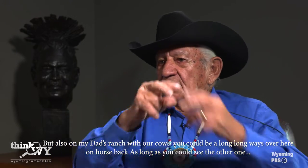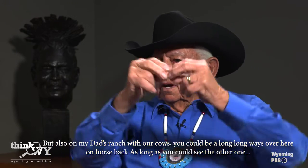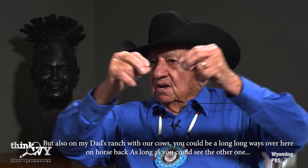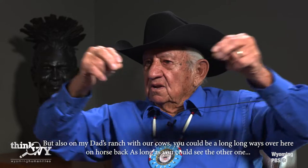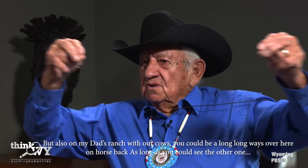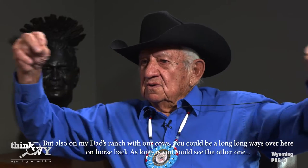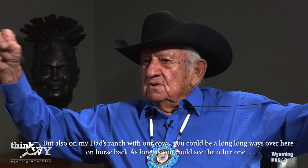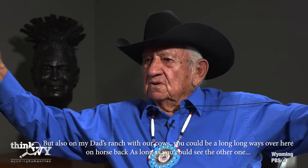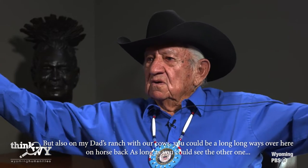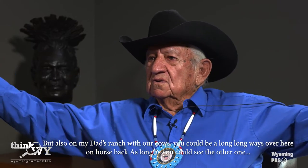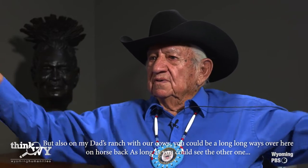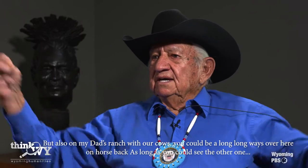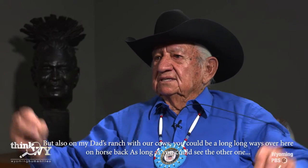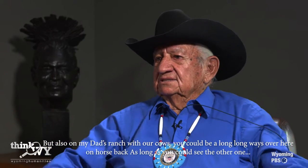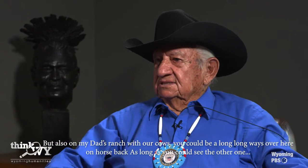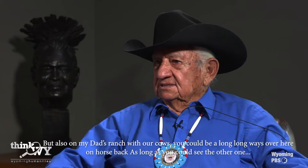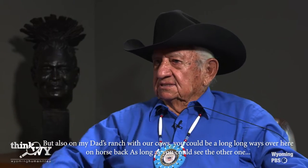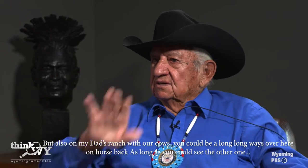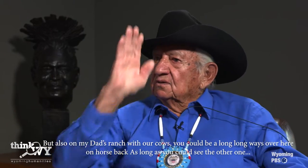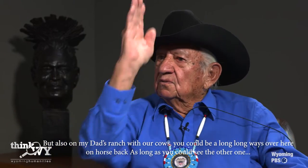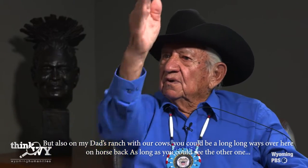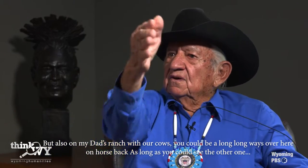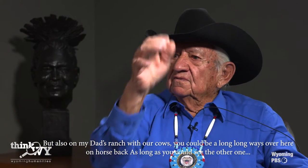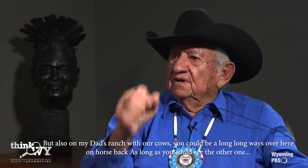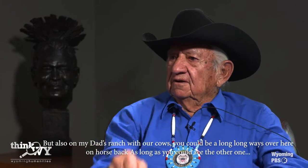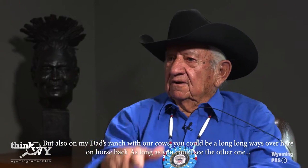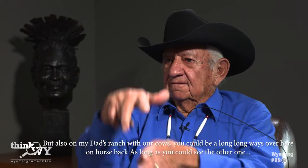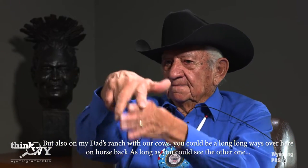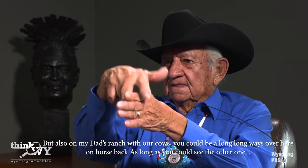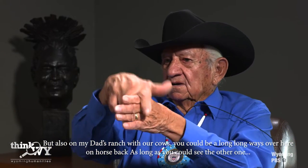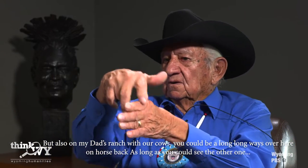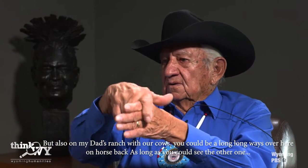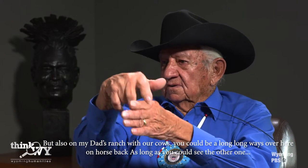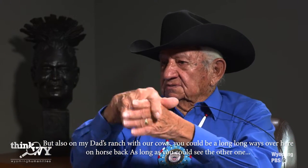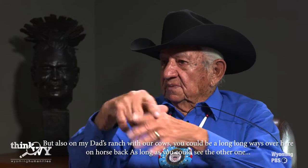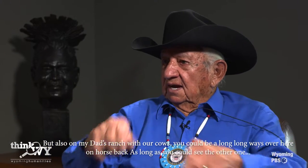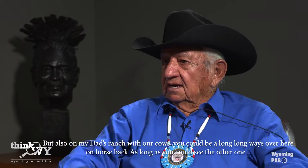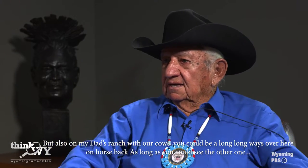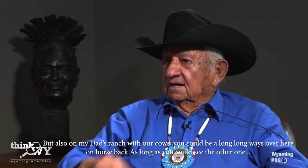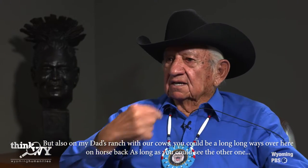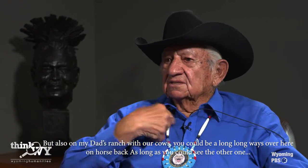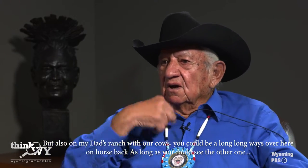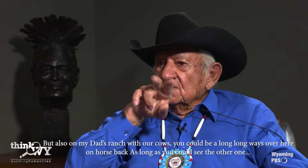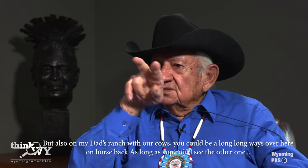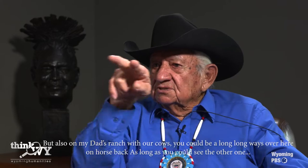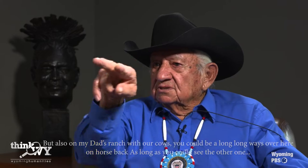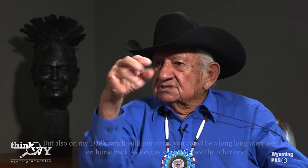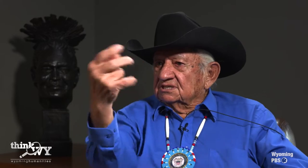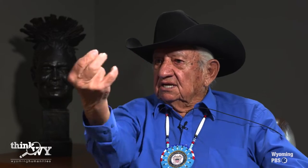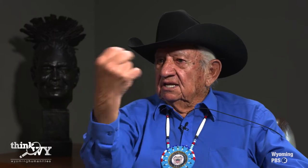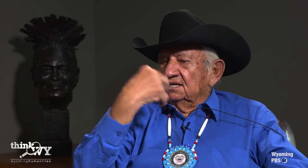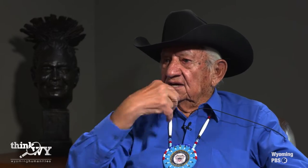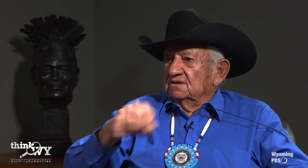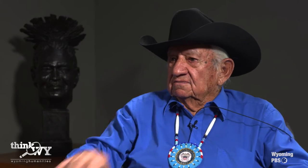a long, long ways, way over here, horseback. As long as you could see the other one,